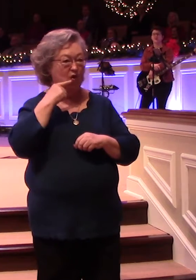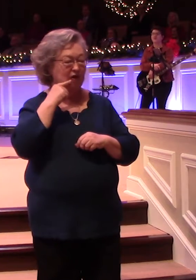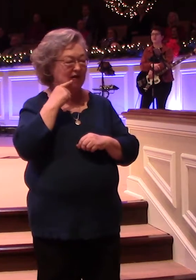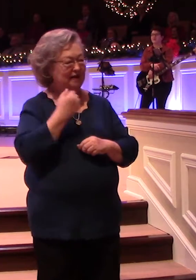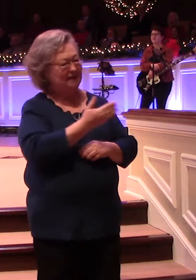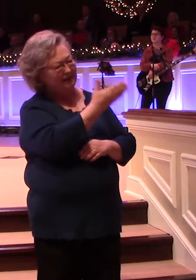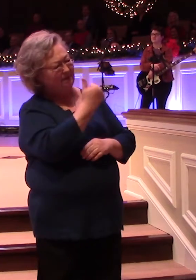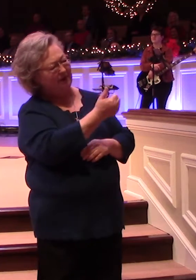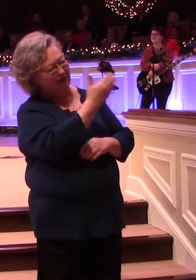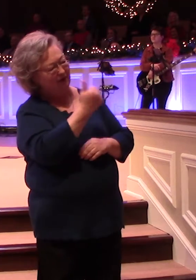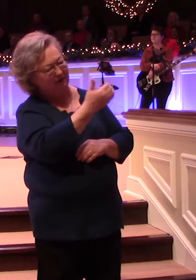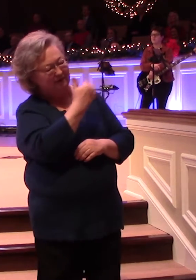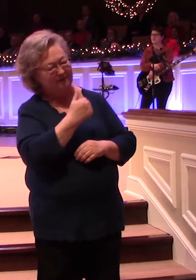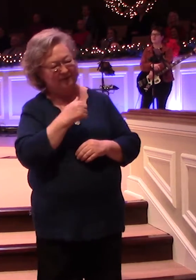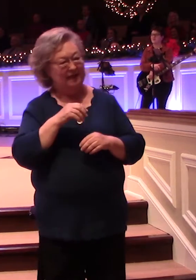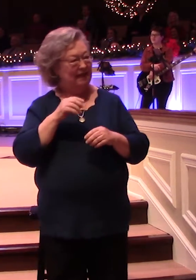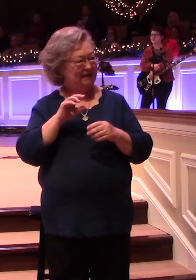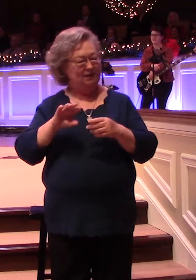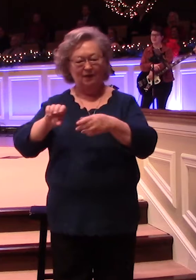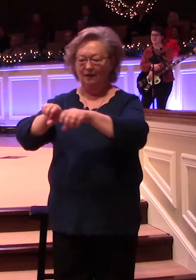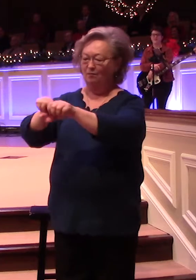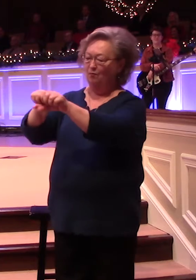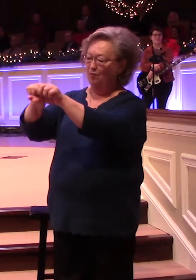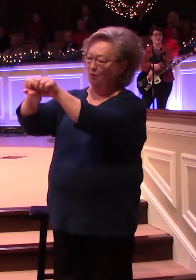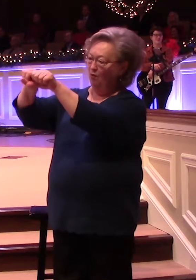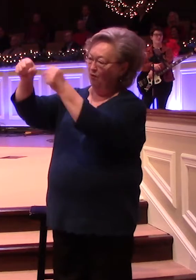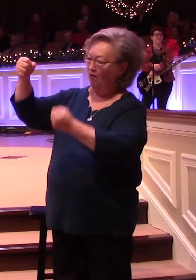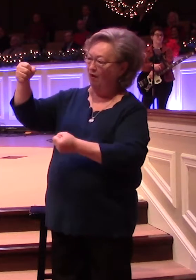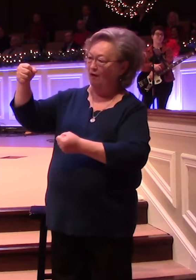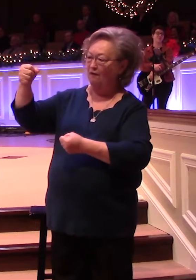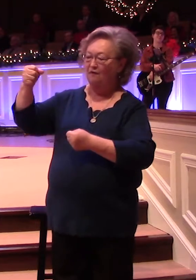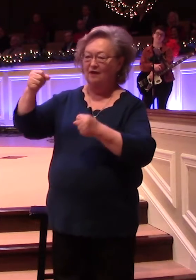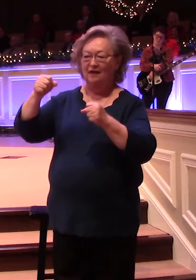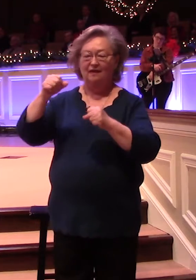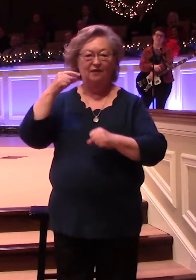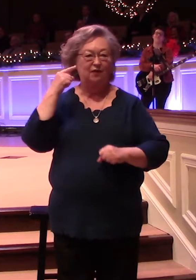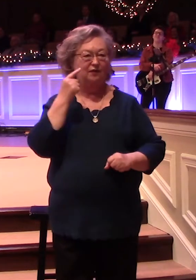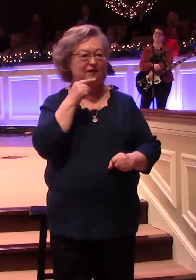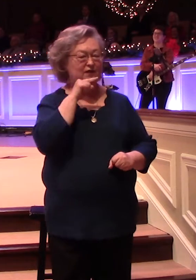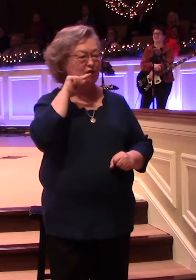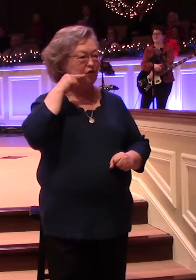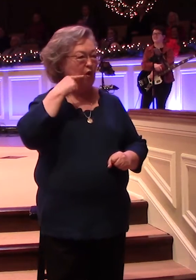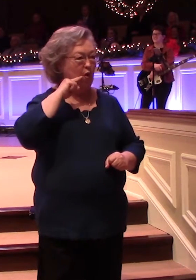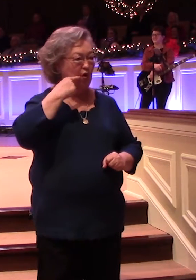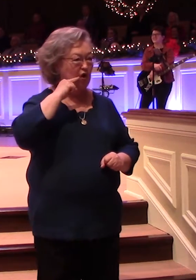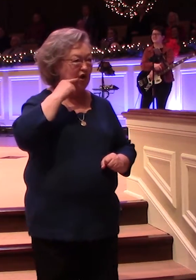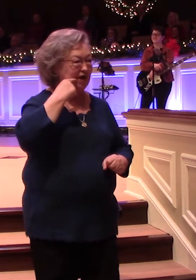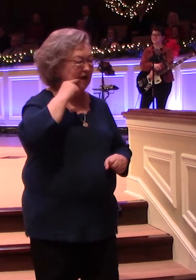and started breaking off some ear of corn.